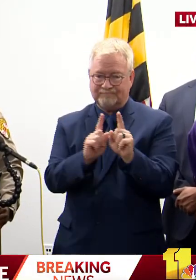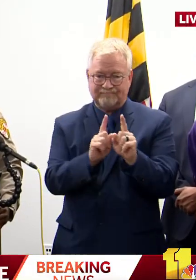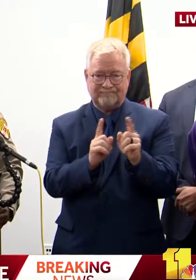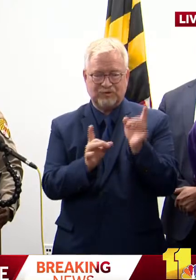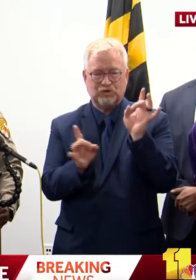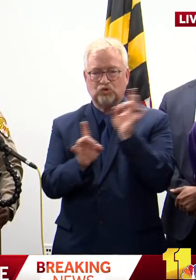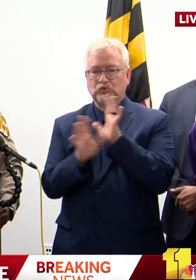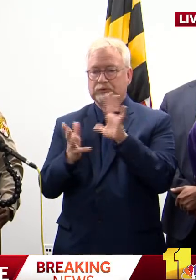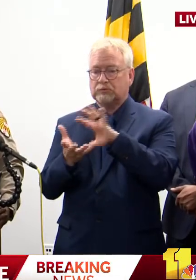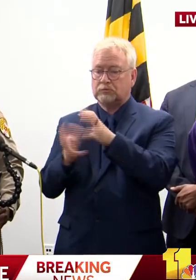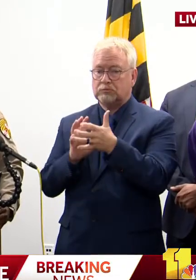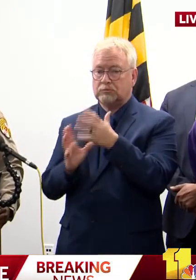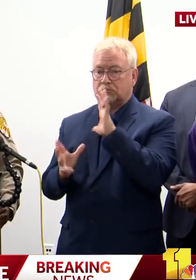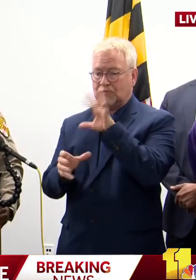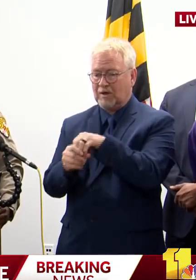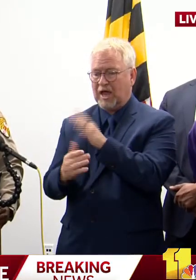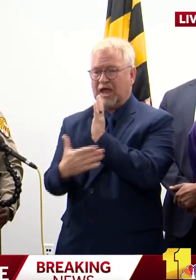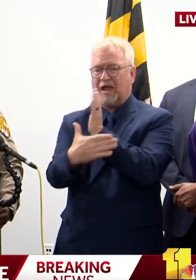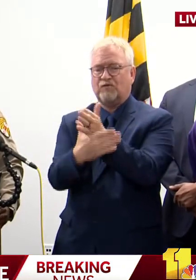intervention personnel present.